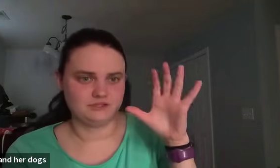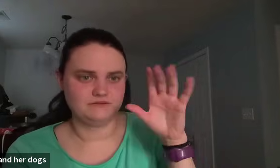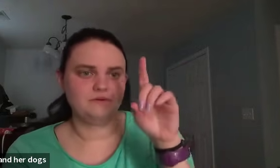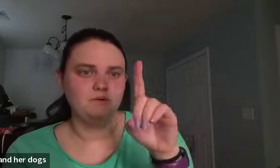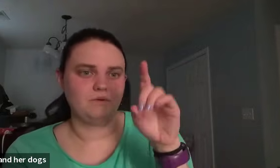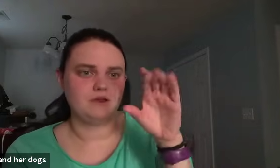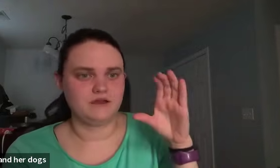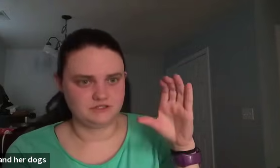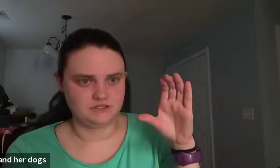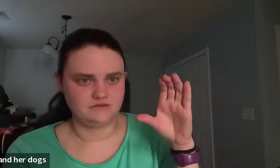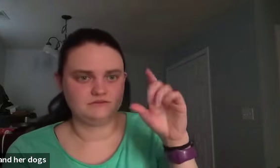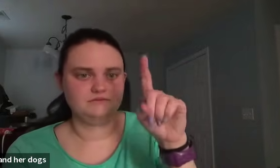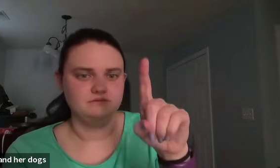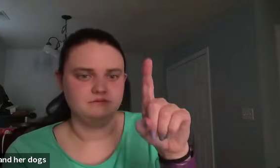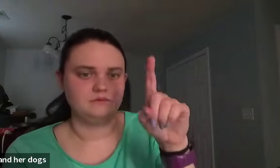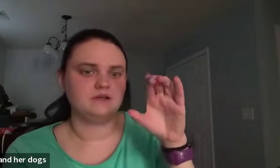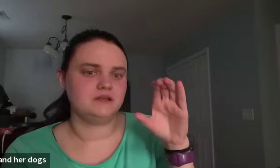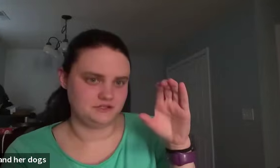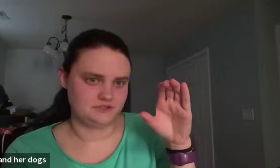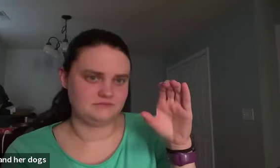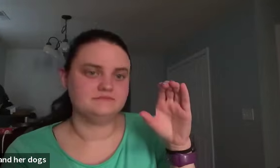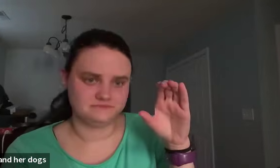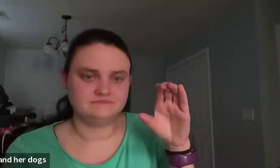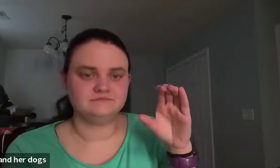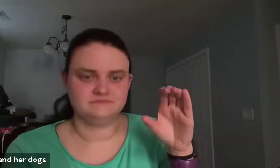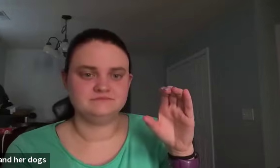100, 100, 100.